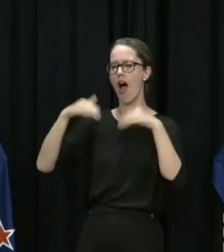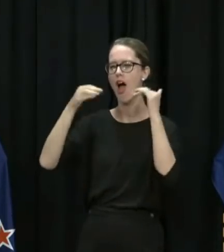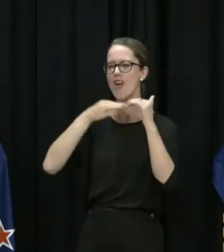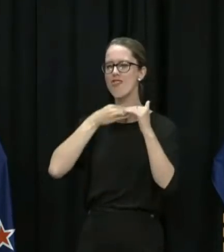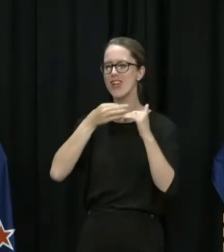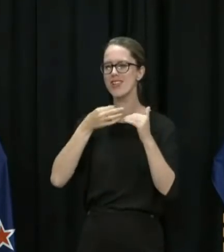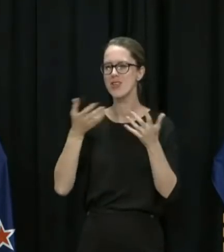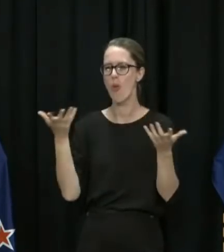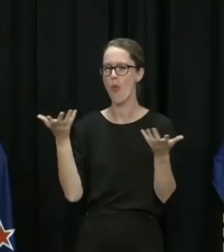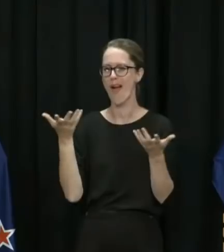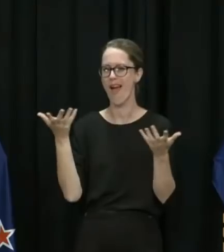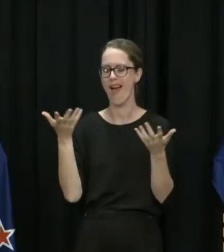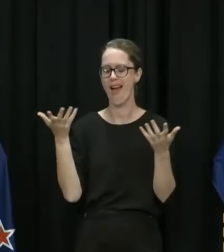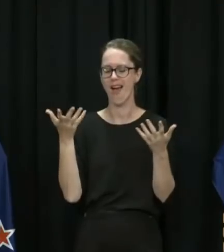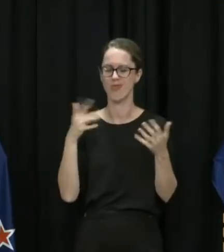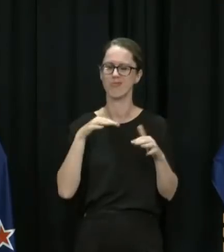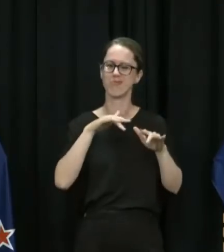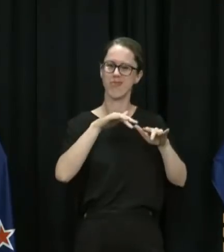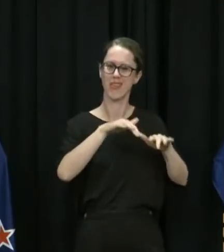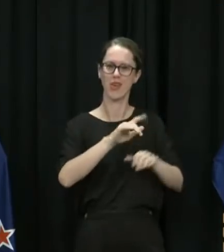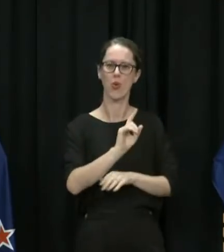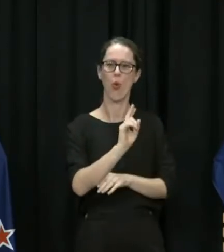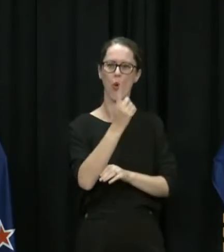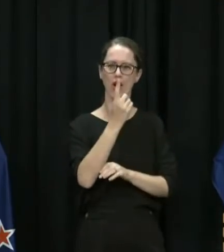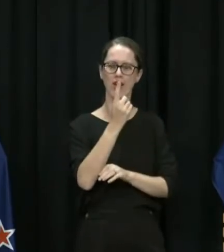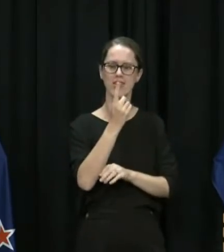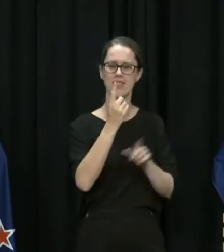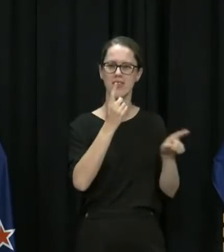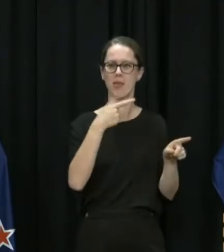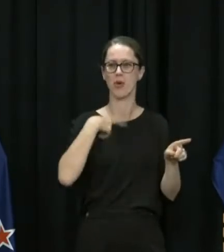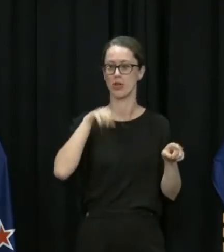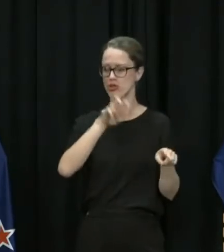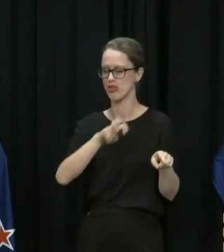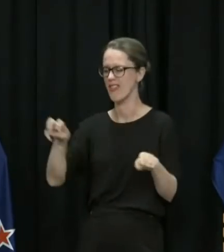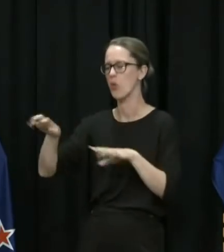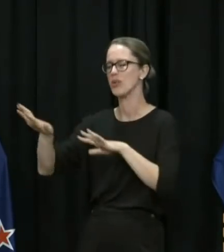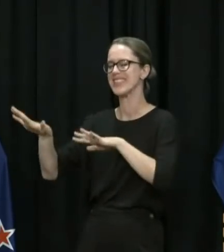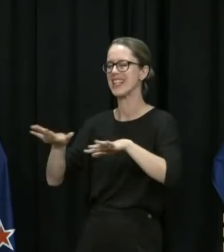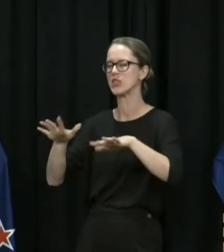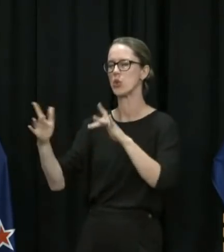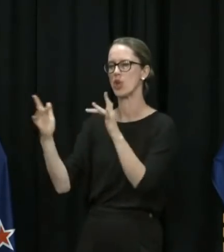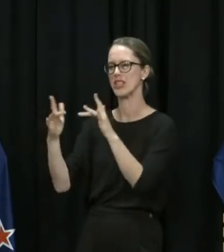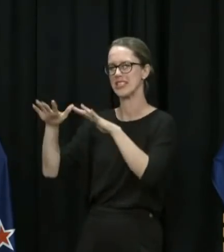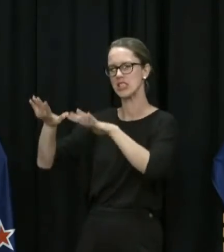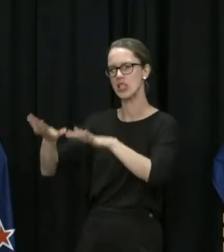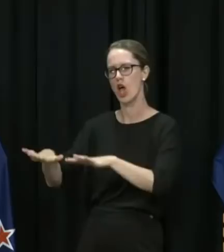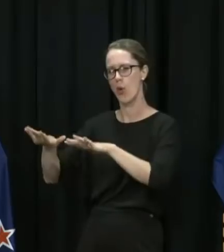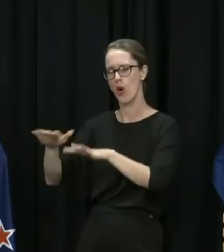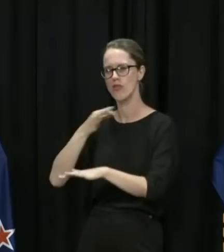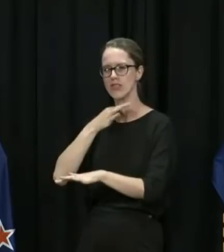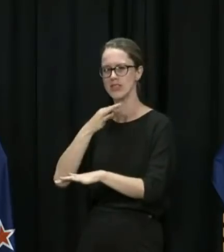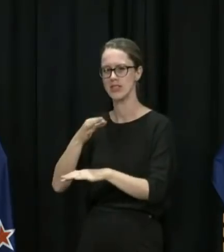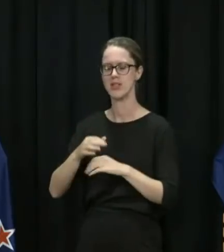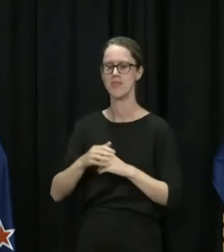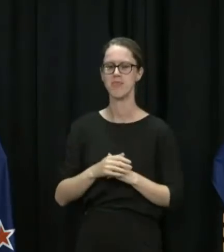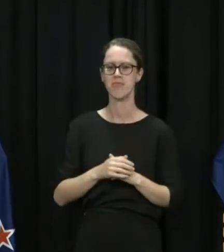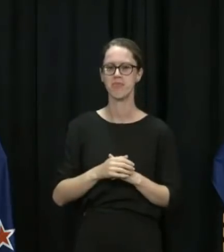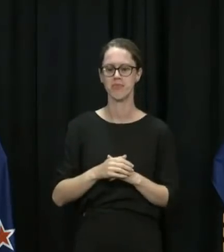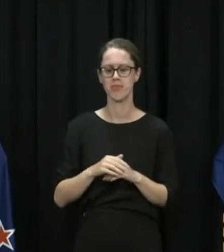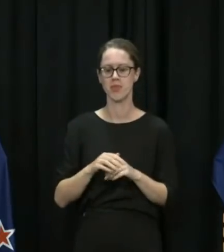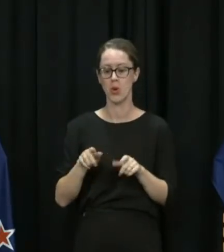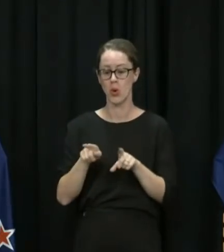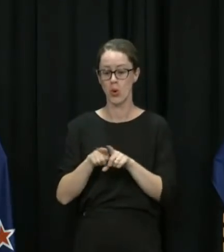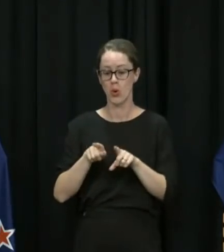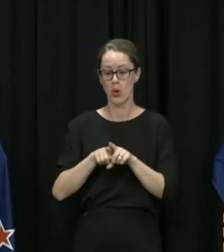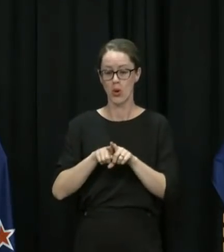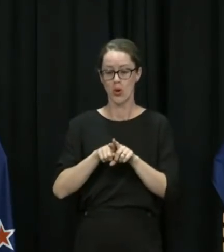risk, given that those contacts there were casual contacts, was lower. Obviously, we've also had return tests from people they were